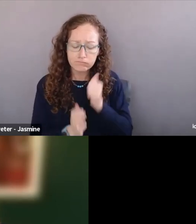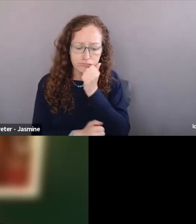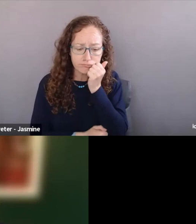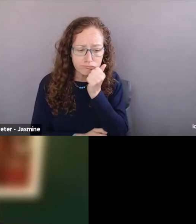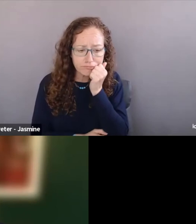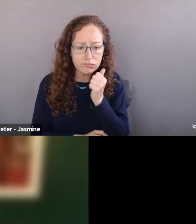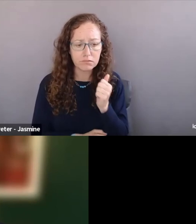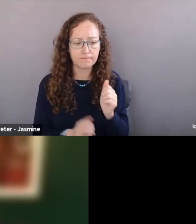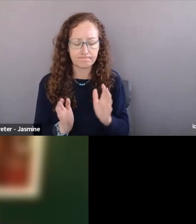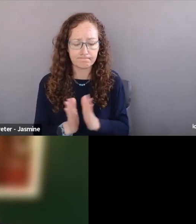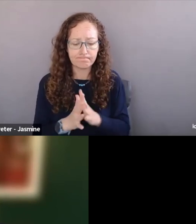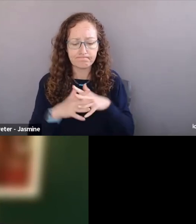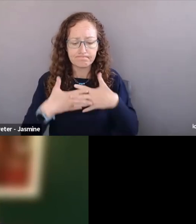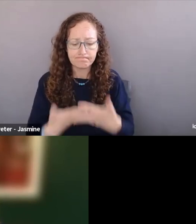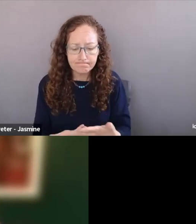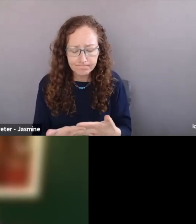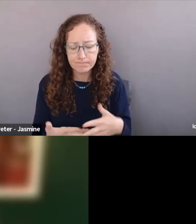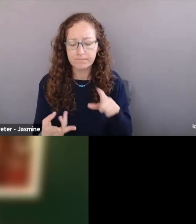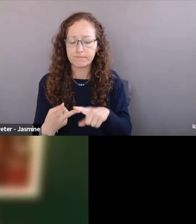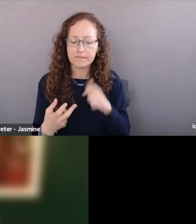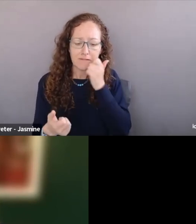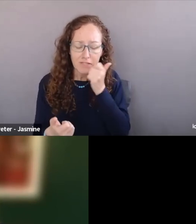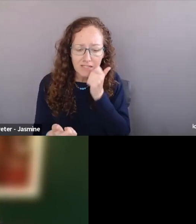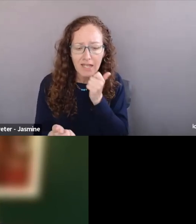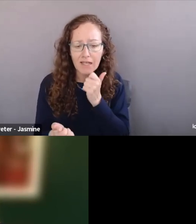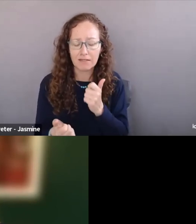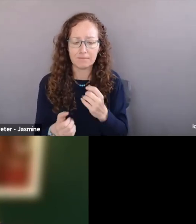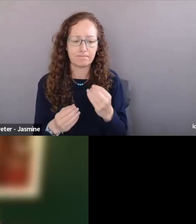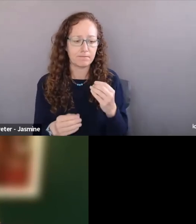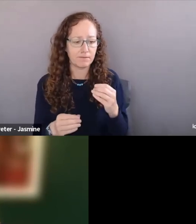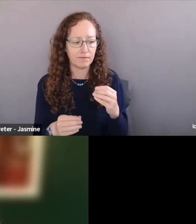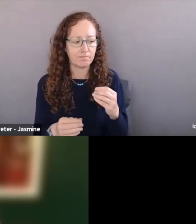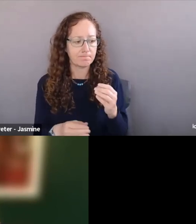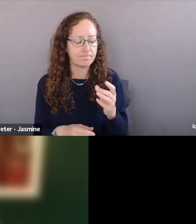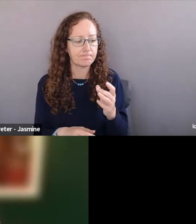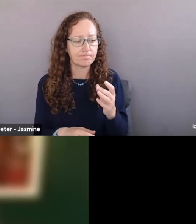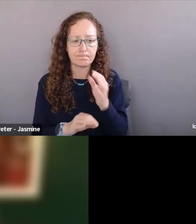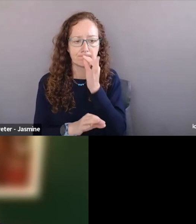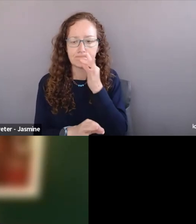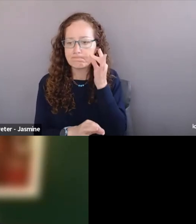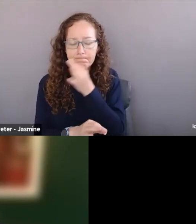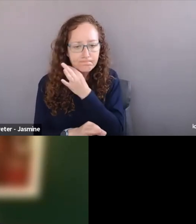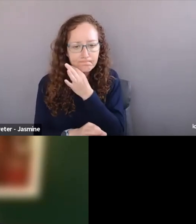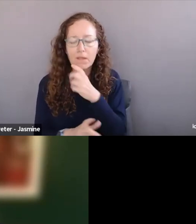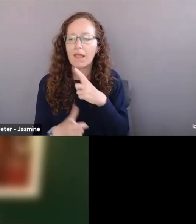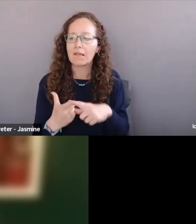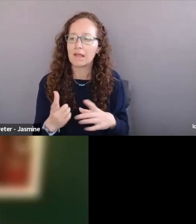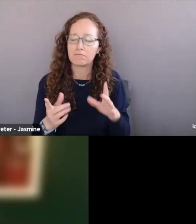doing readings of bell hooks and using art as a way to look deeply, and